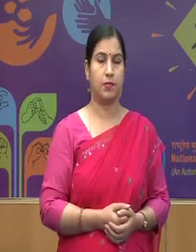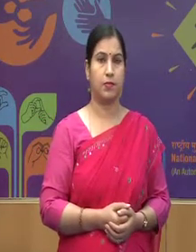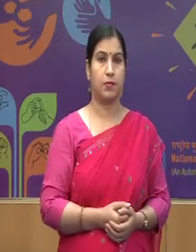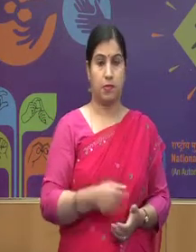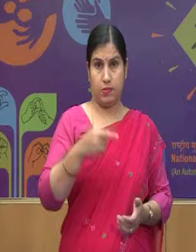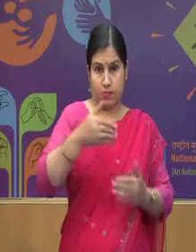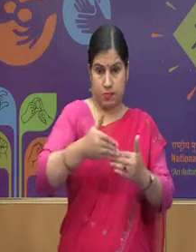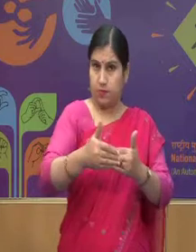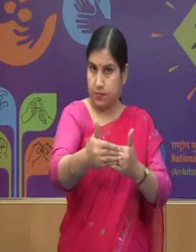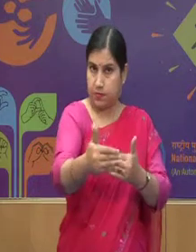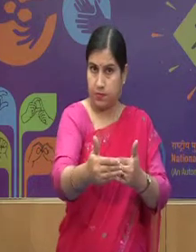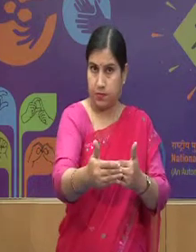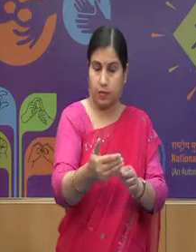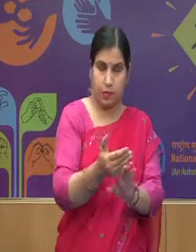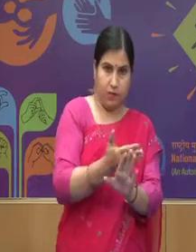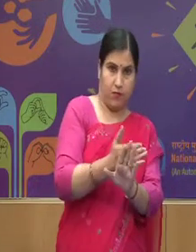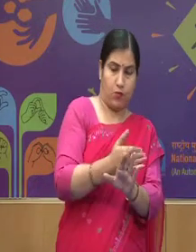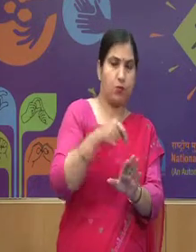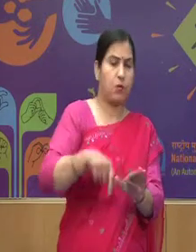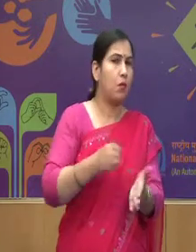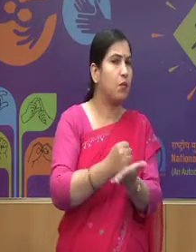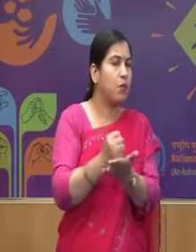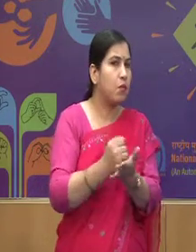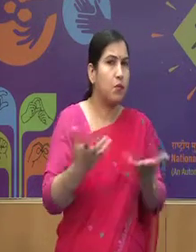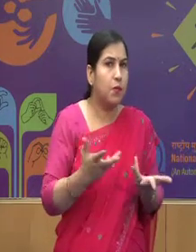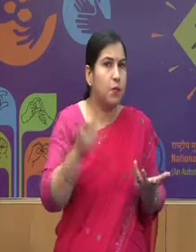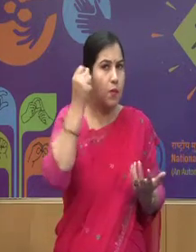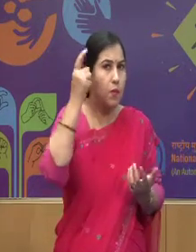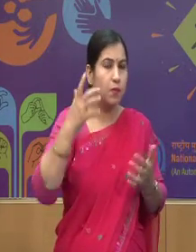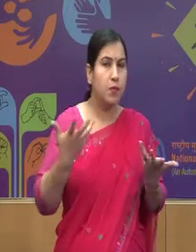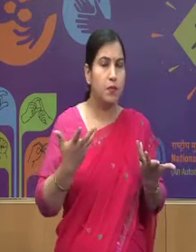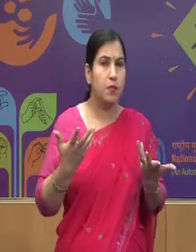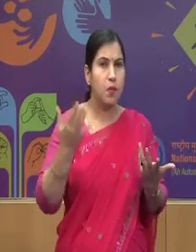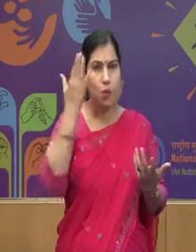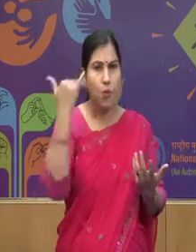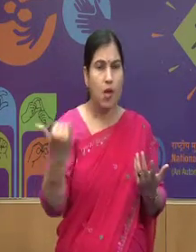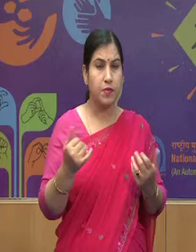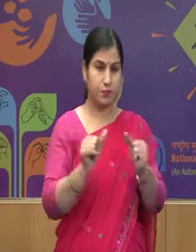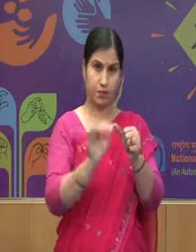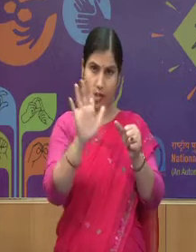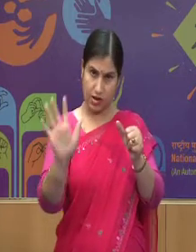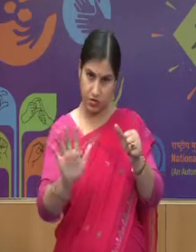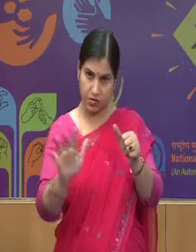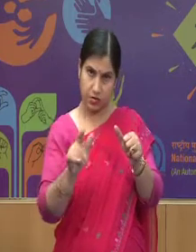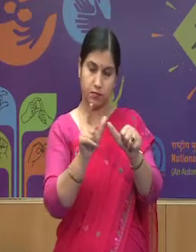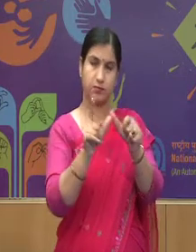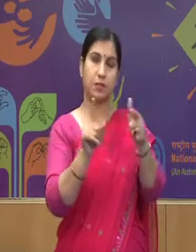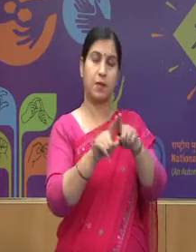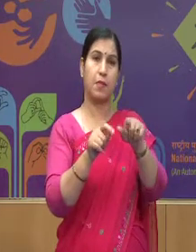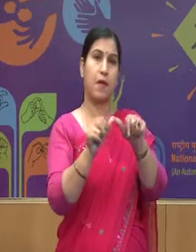Before moving forward, let us try to understand that why Asian and African countries could be